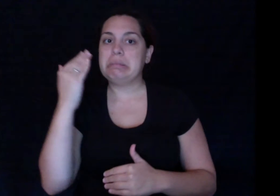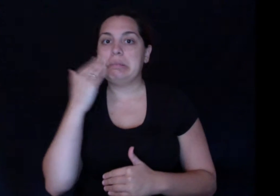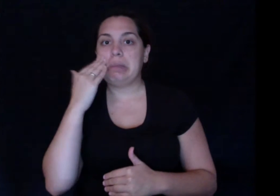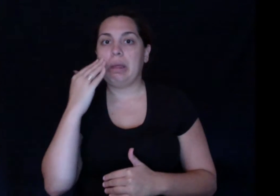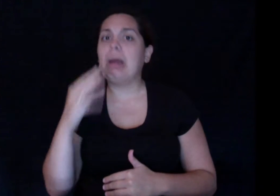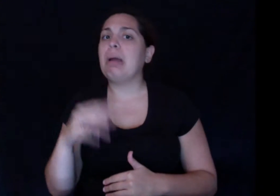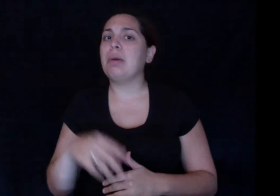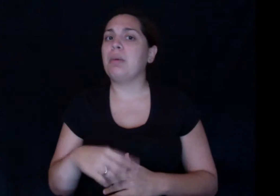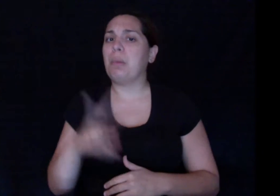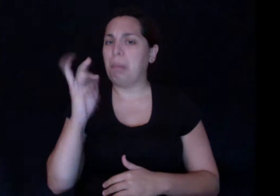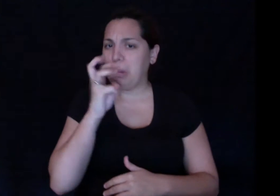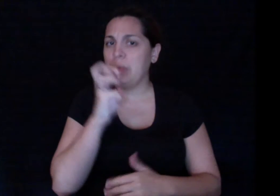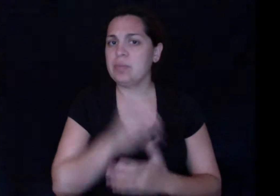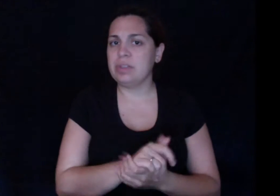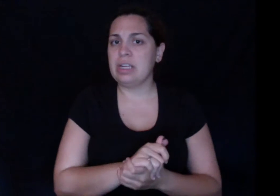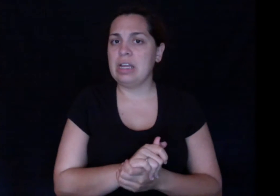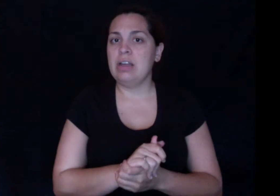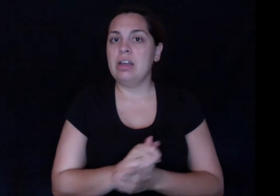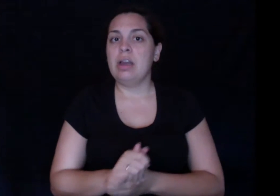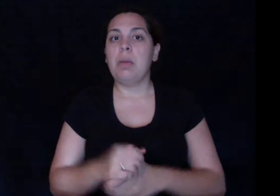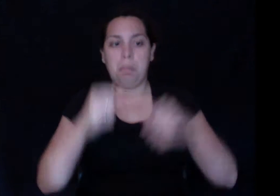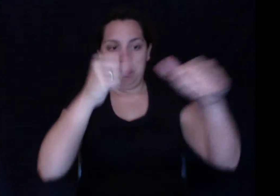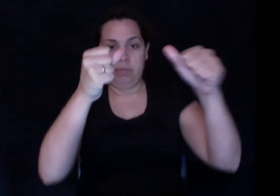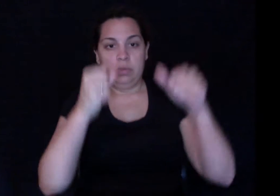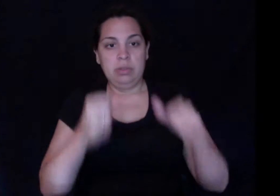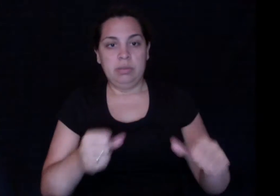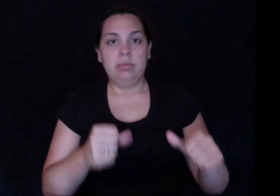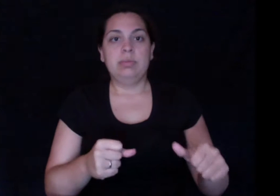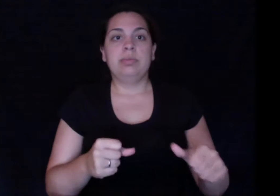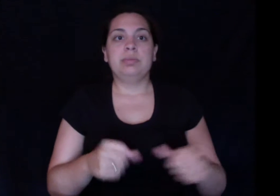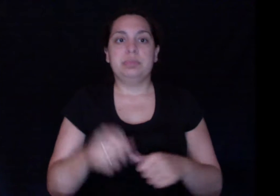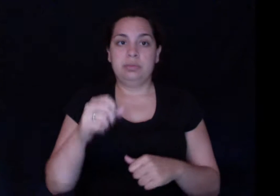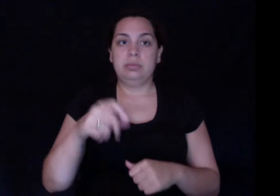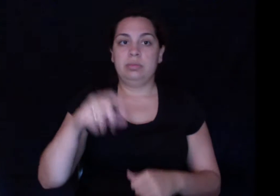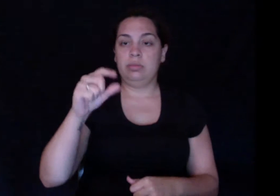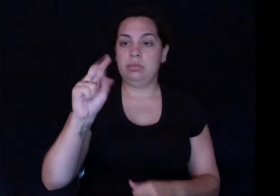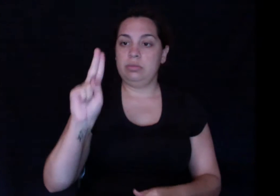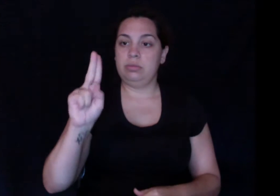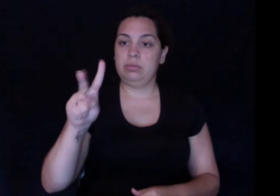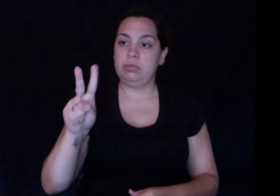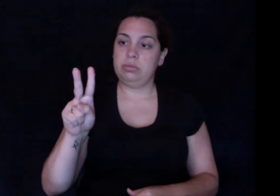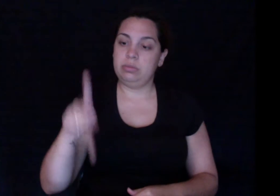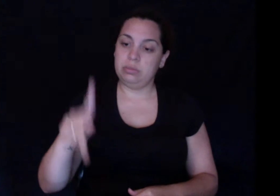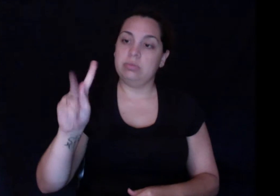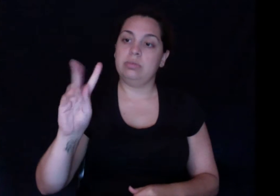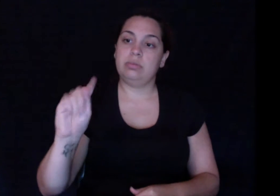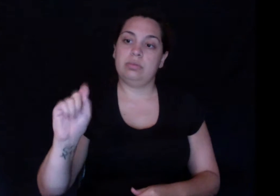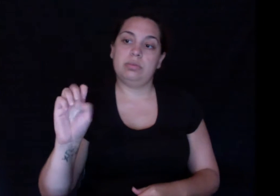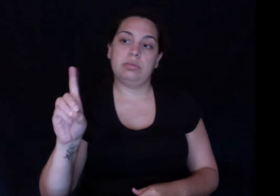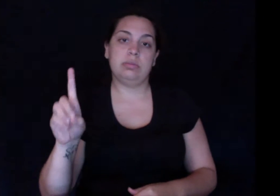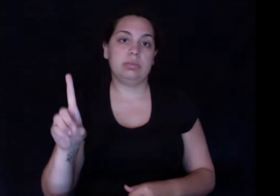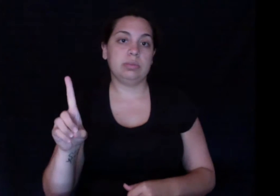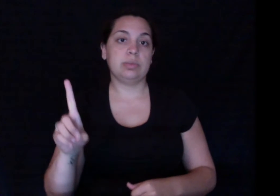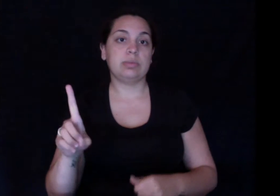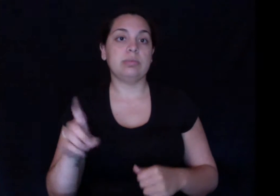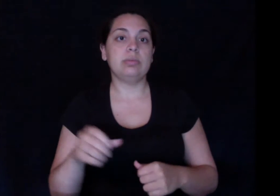is not at all what you expect. If you have not listened to it yet, you should. His AMA, of course, on Reddit pretty much won the internet that